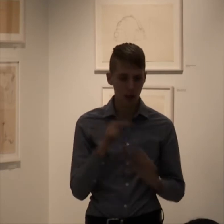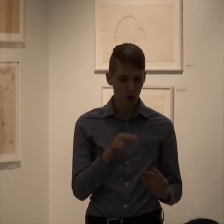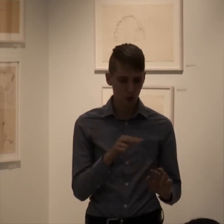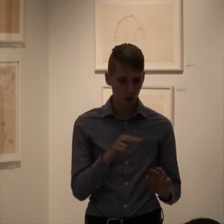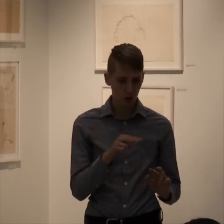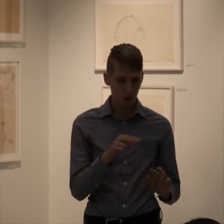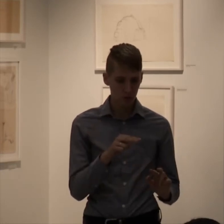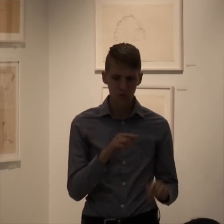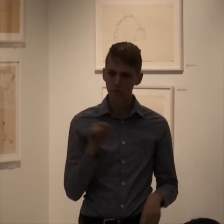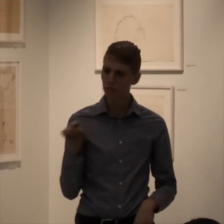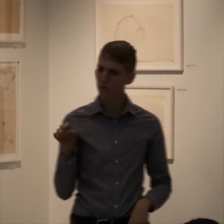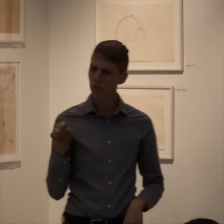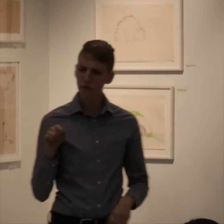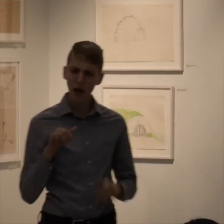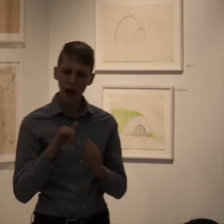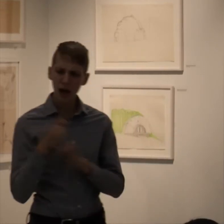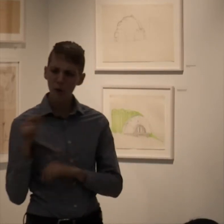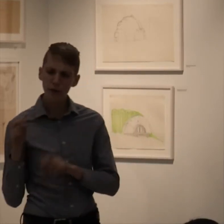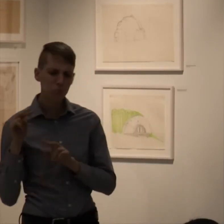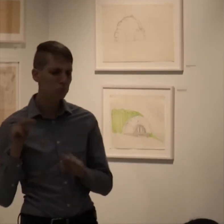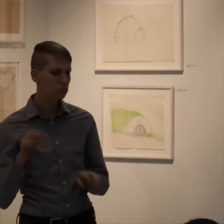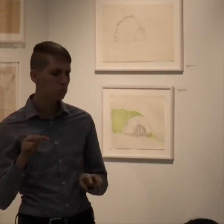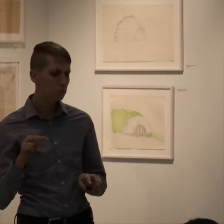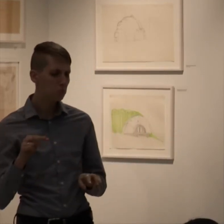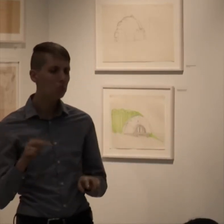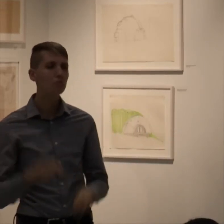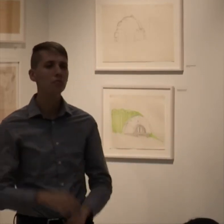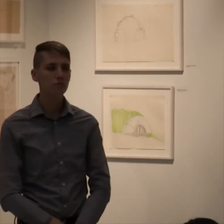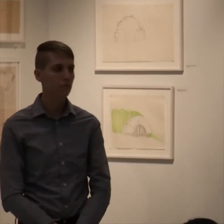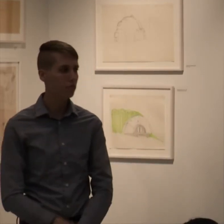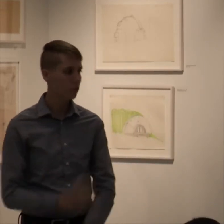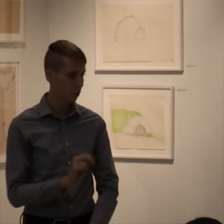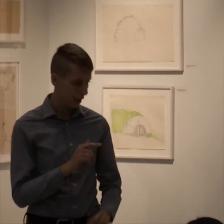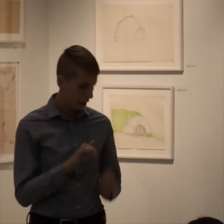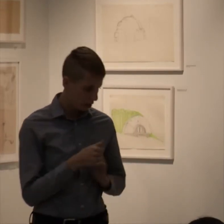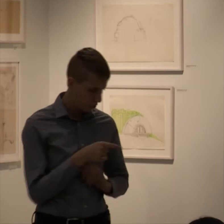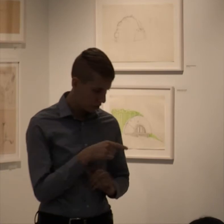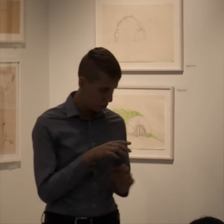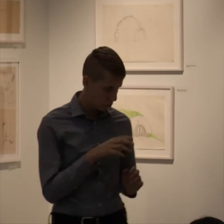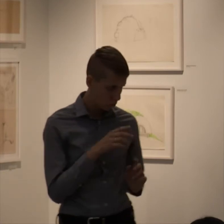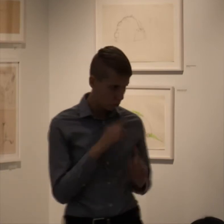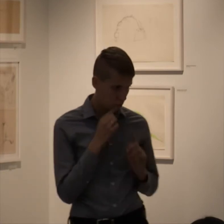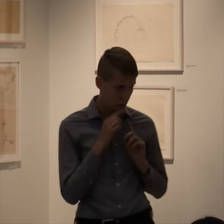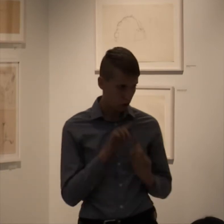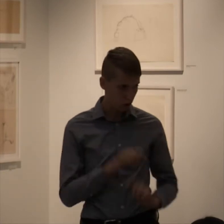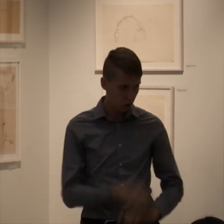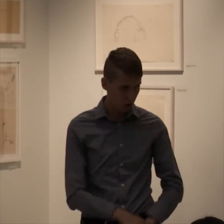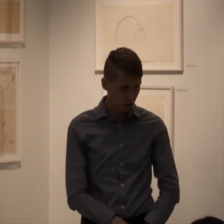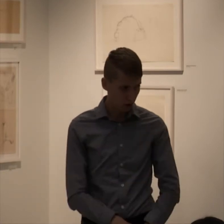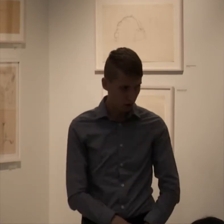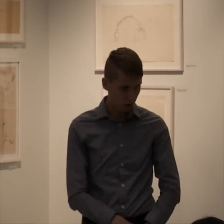through the eyes of Massimo. Okay, now how does this work?